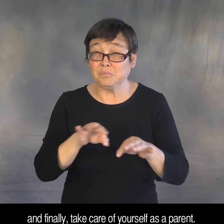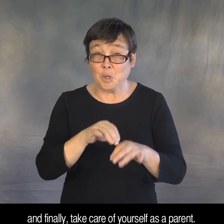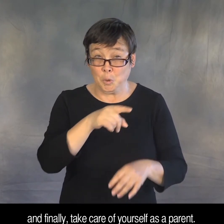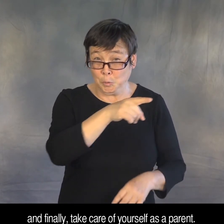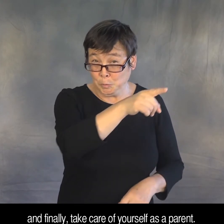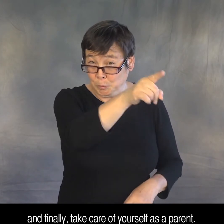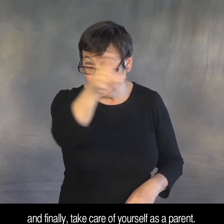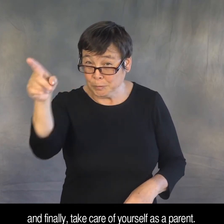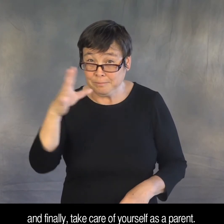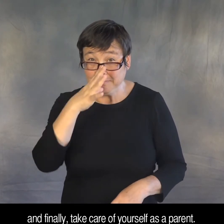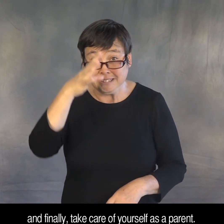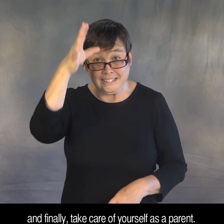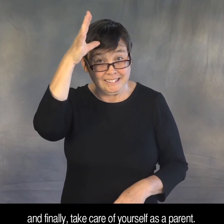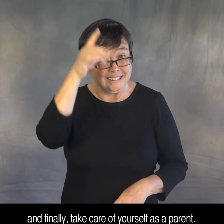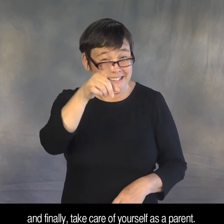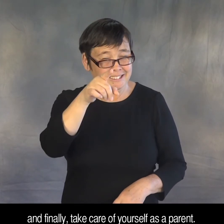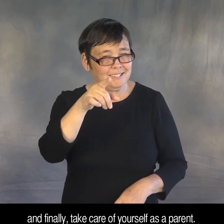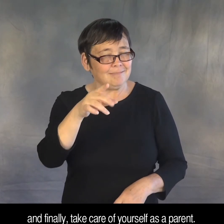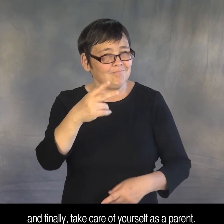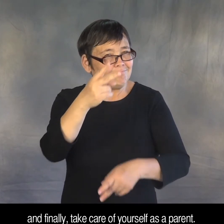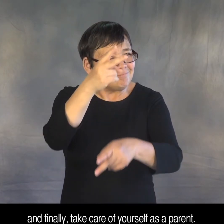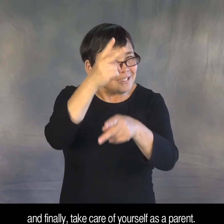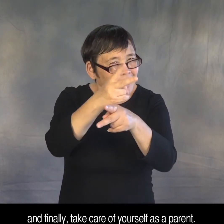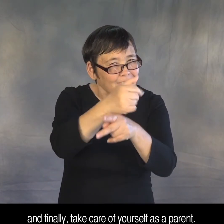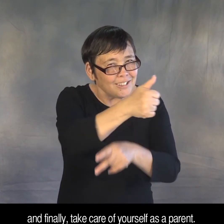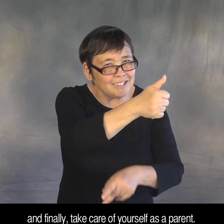And finally, take care of yourself as a parent.